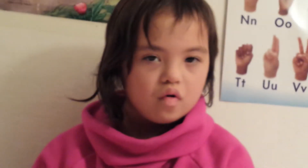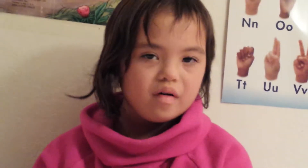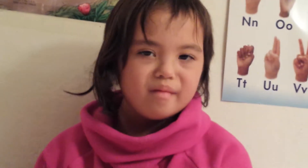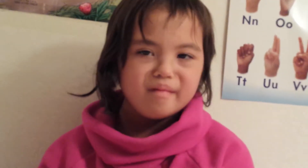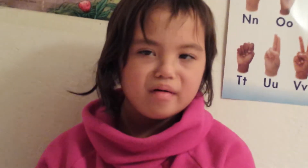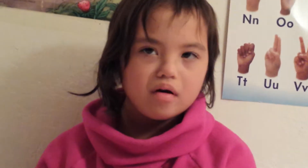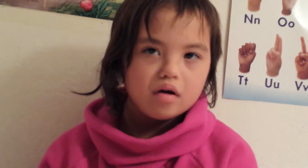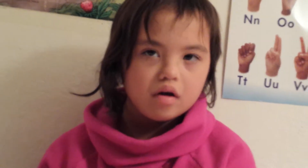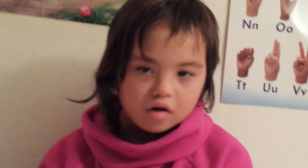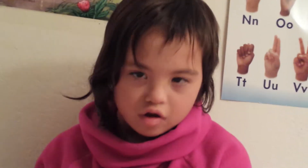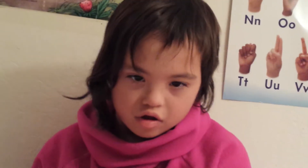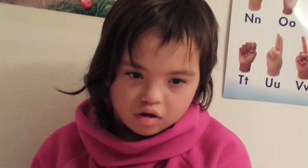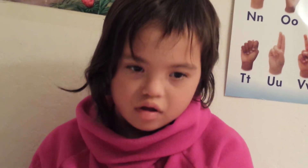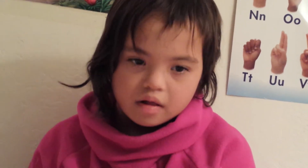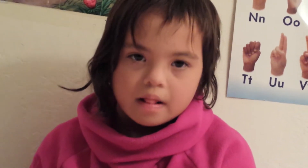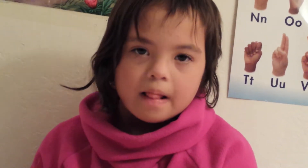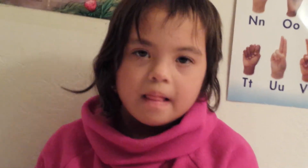How about Peter Pan?